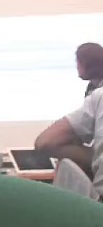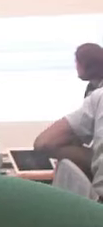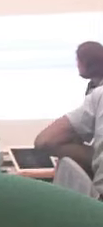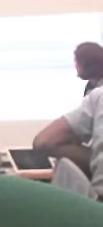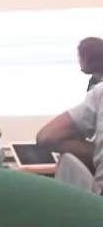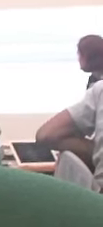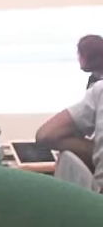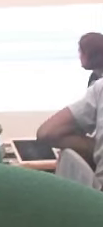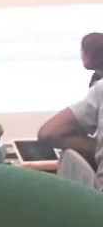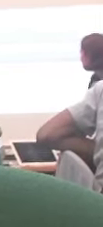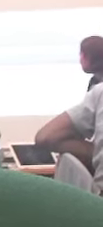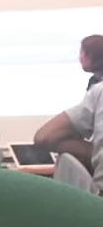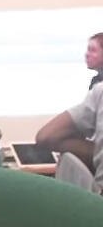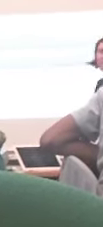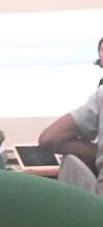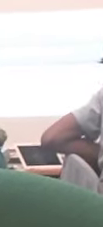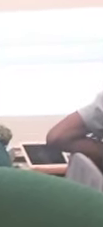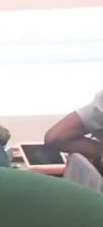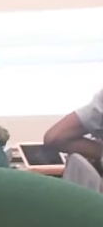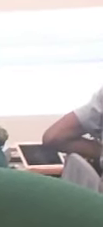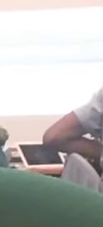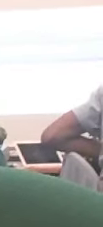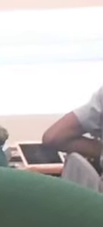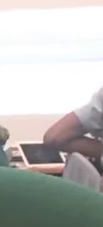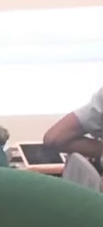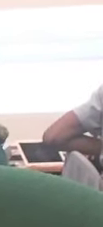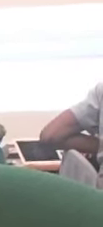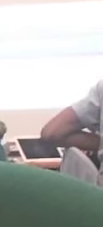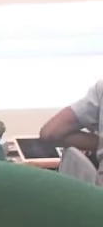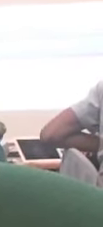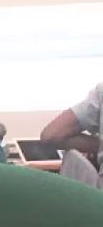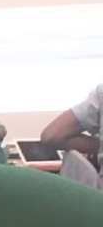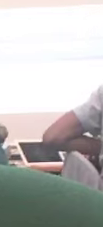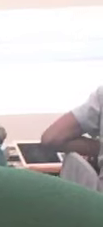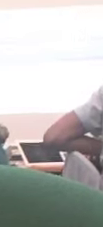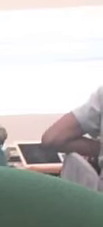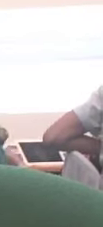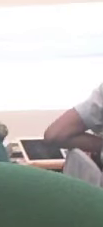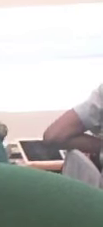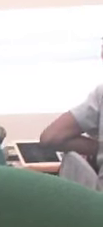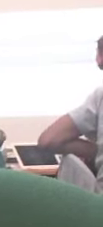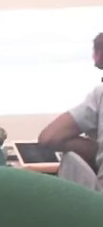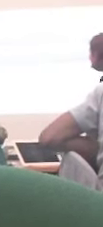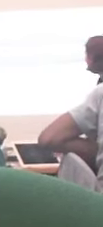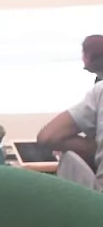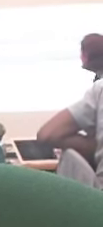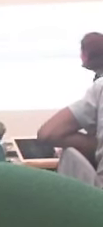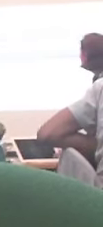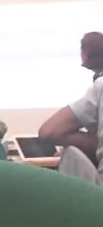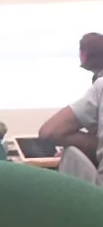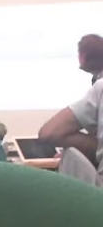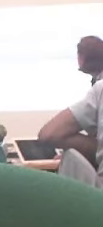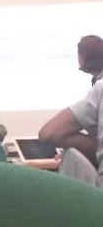And this was in a centre that also seems to develop as a youth club. All these kids go there and do paintballing or